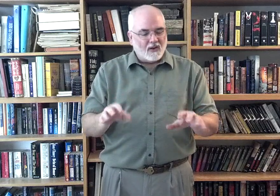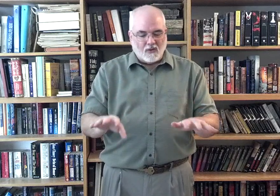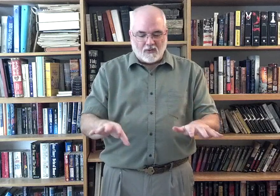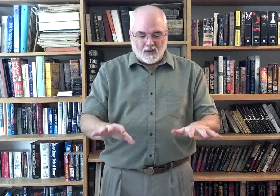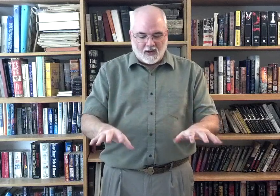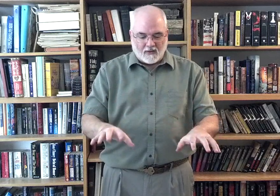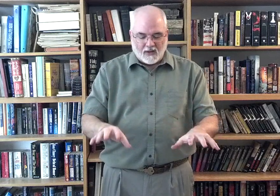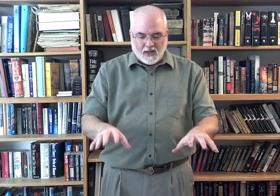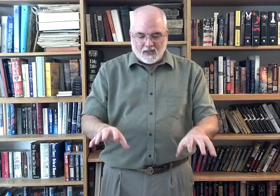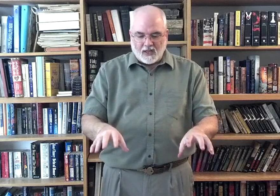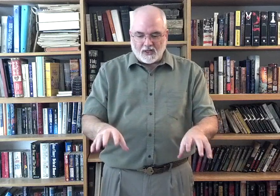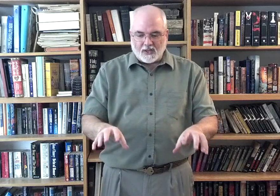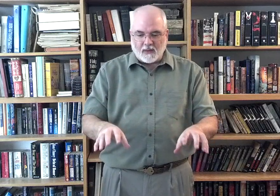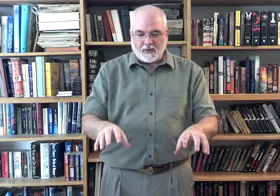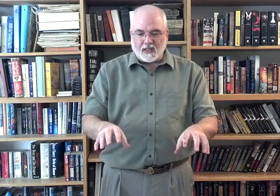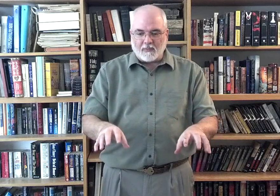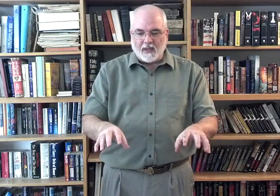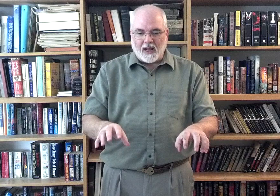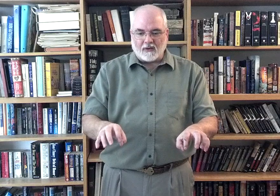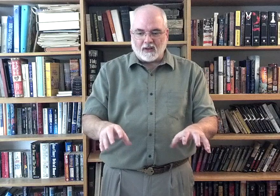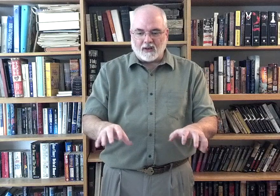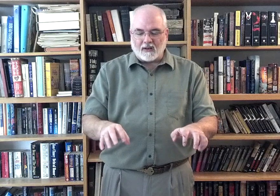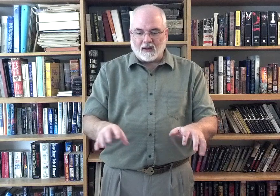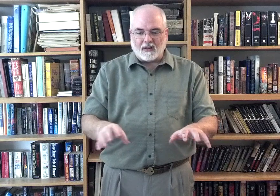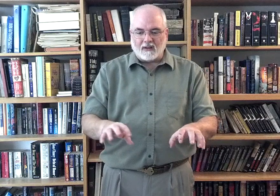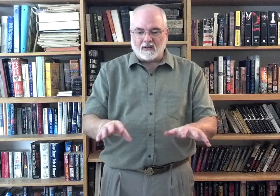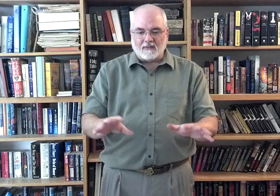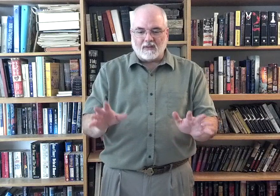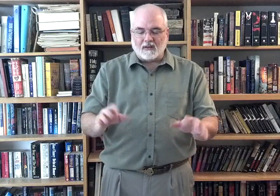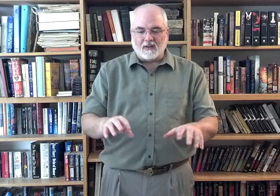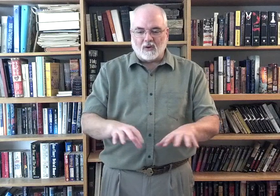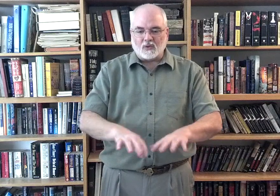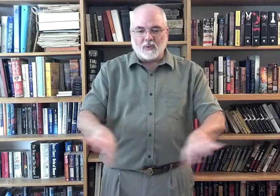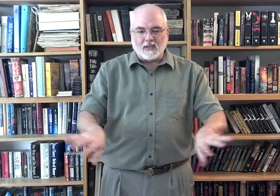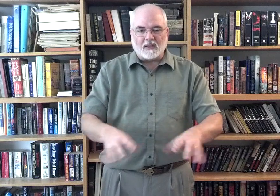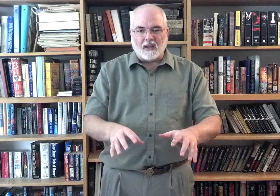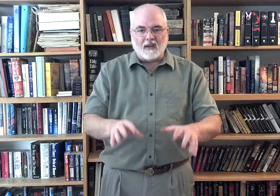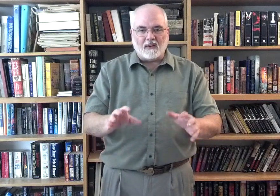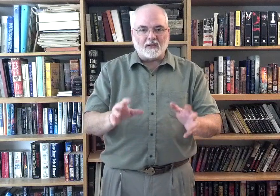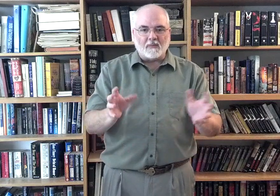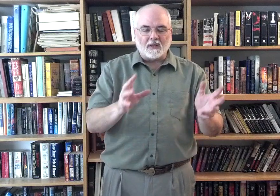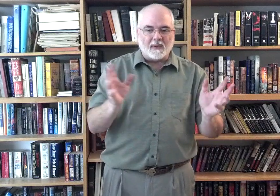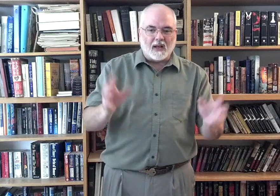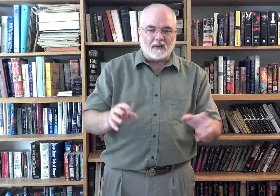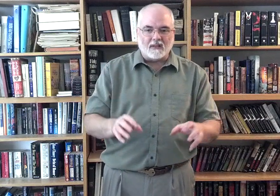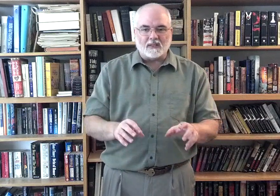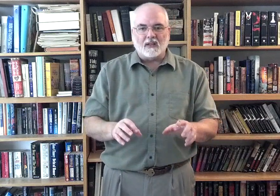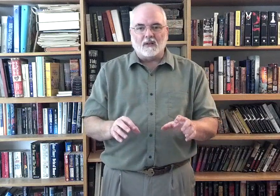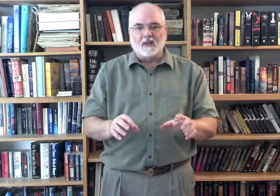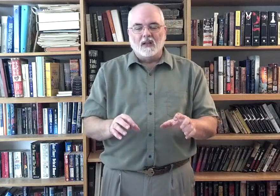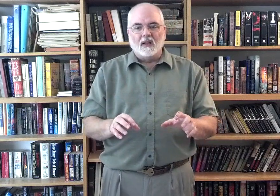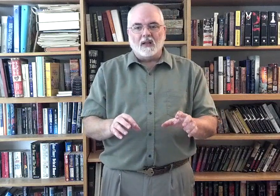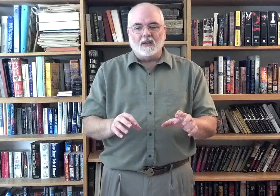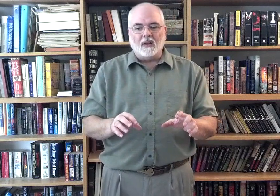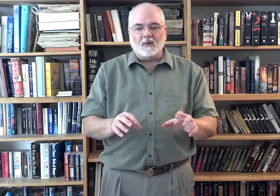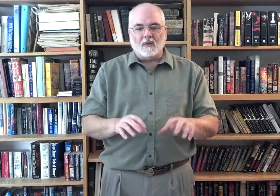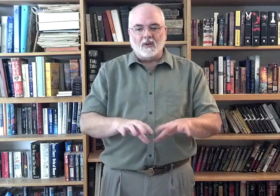you've touched something that's been out, a swing set or something that's been out in the